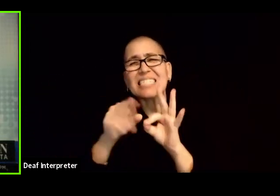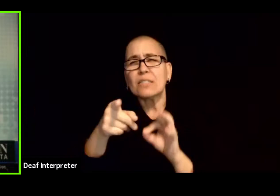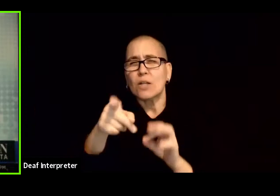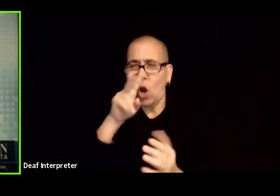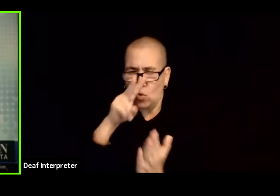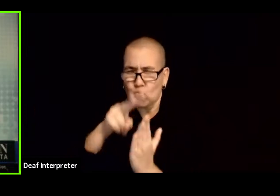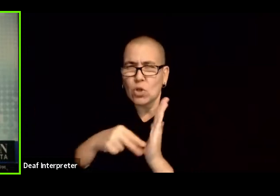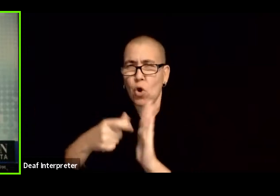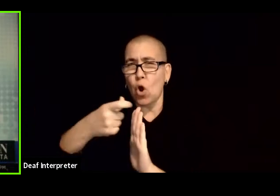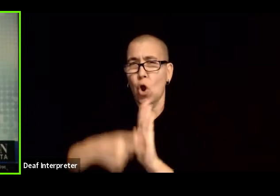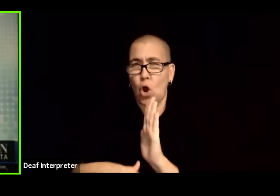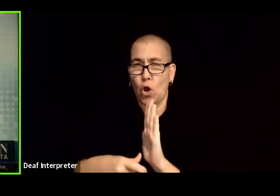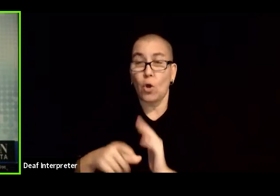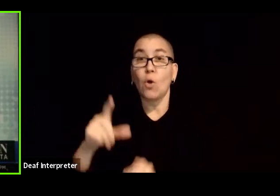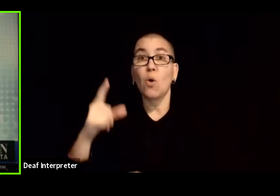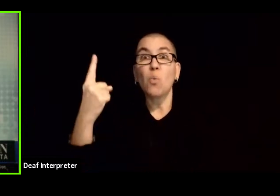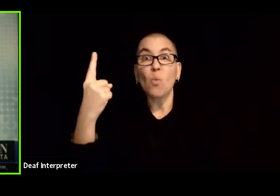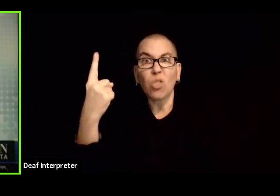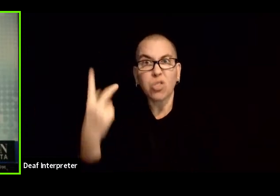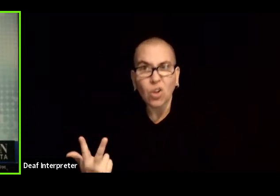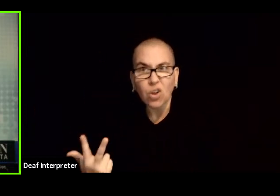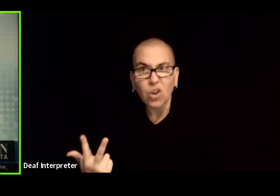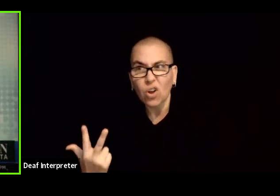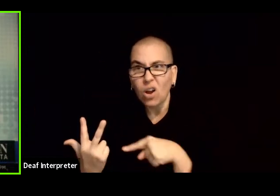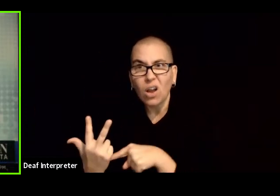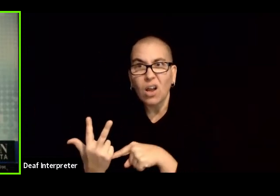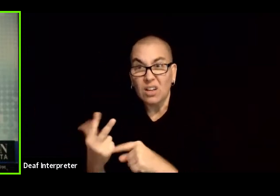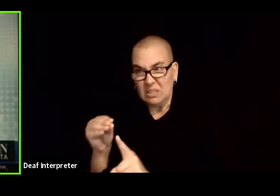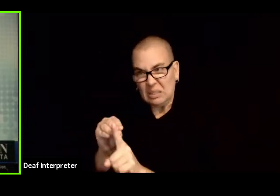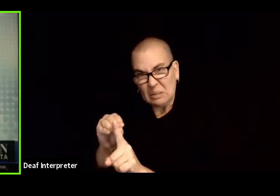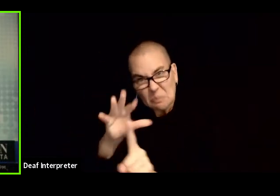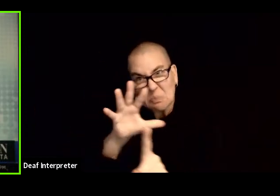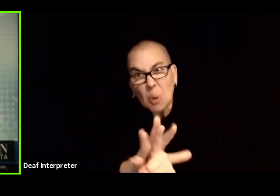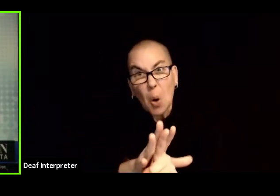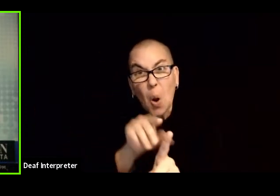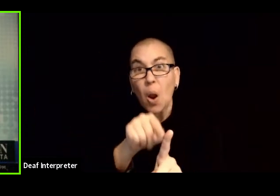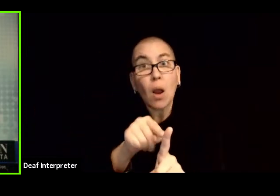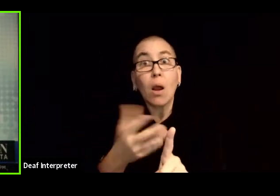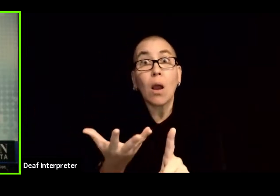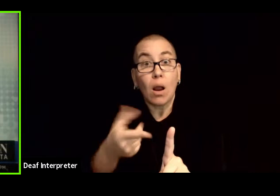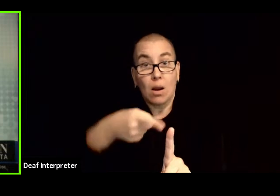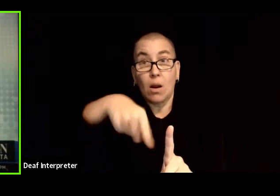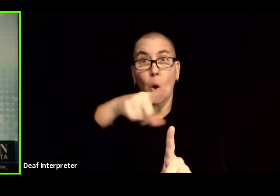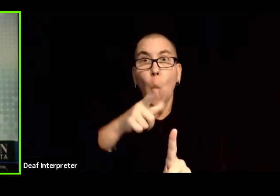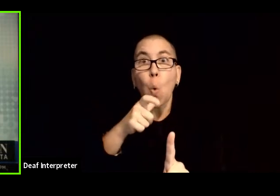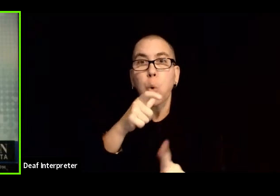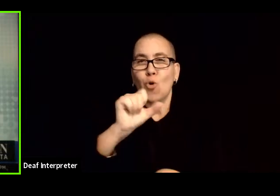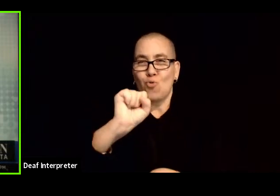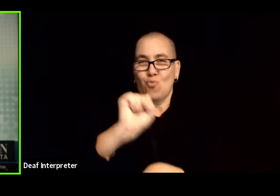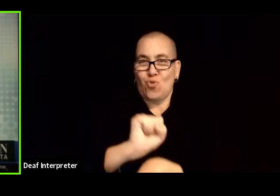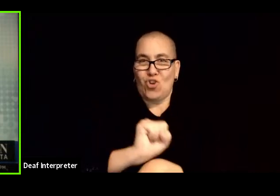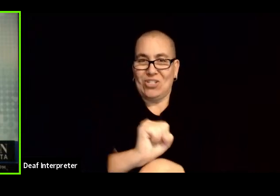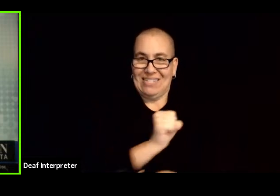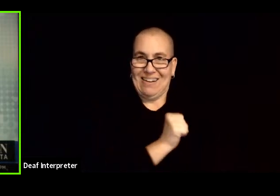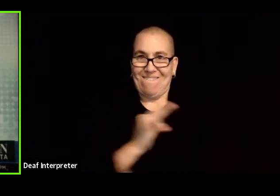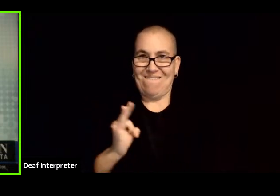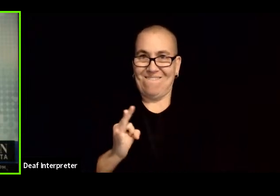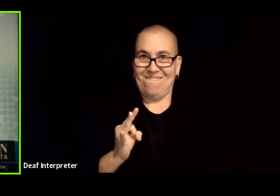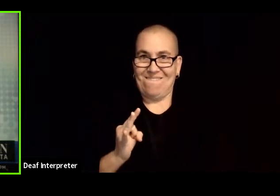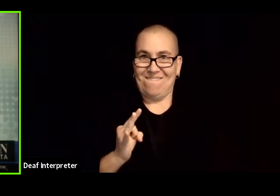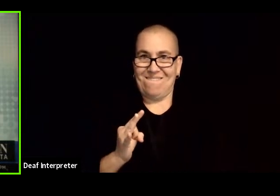exposures that for these workers occurred outside of direct patient care in their homes and